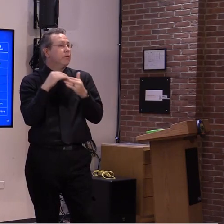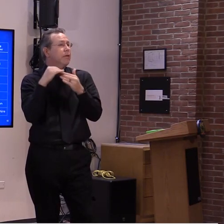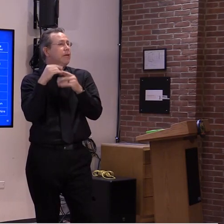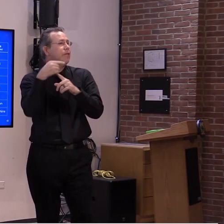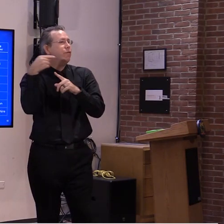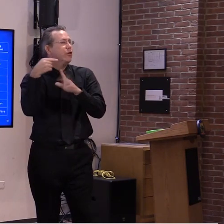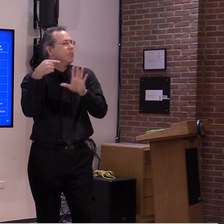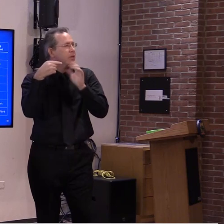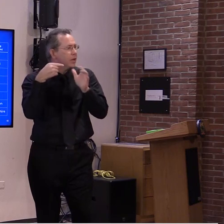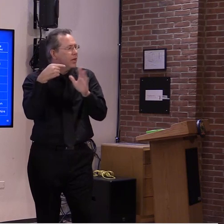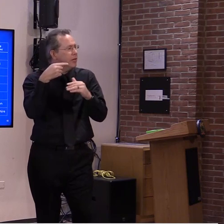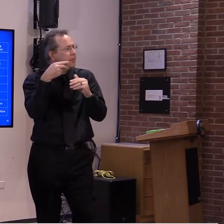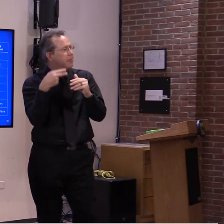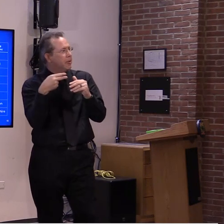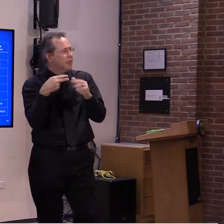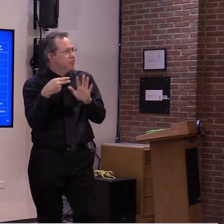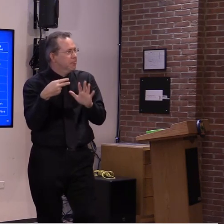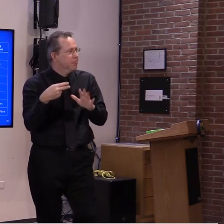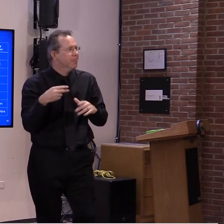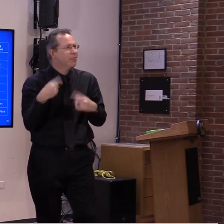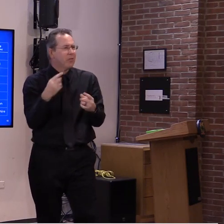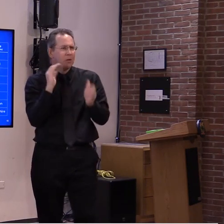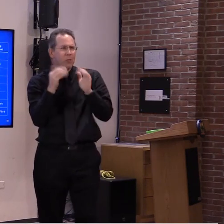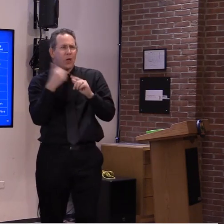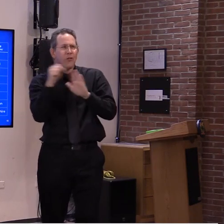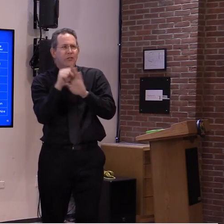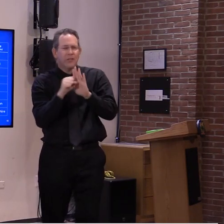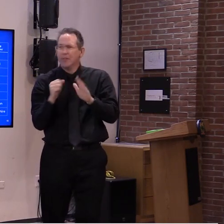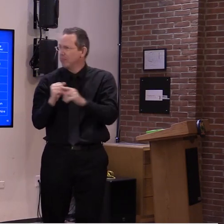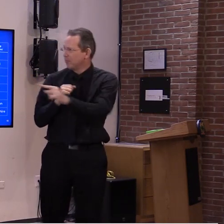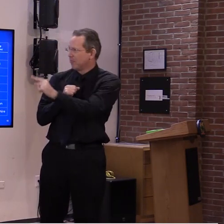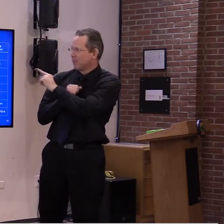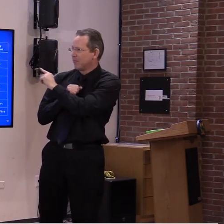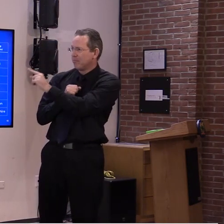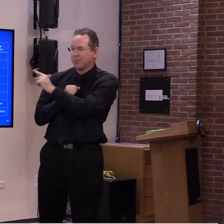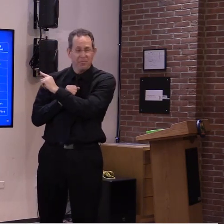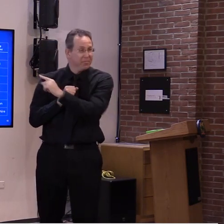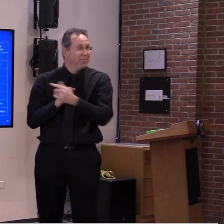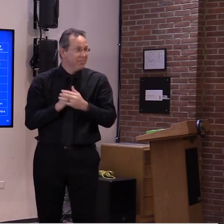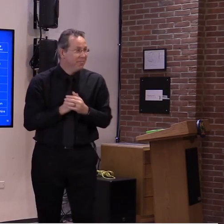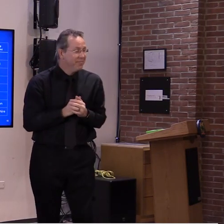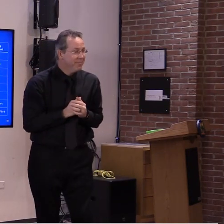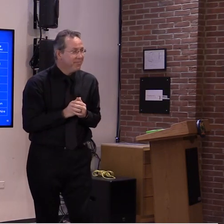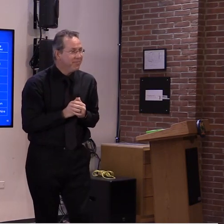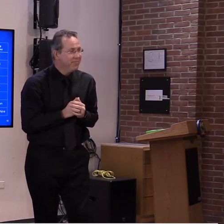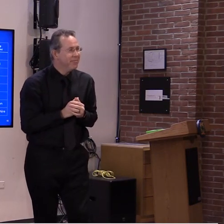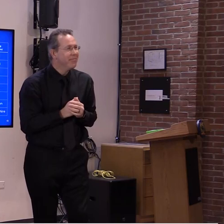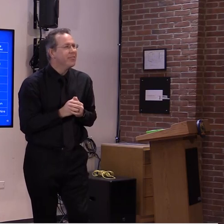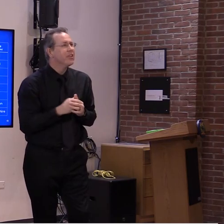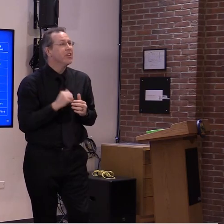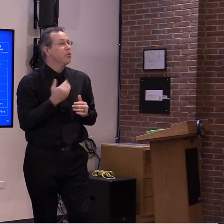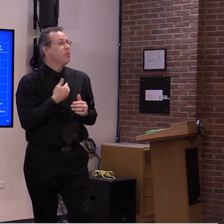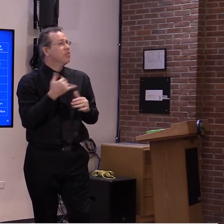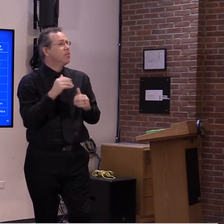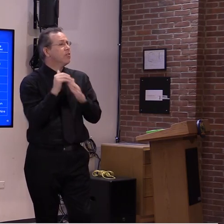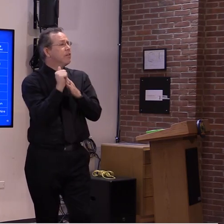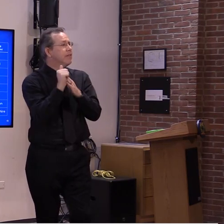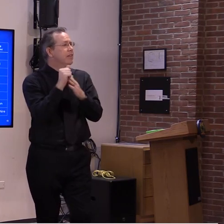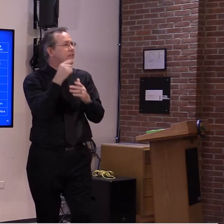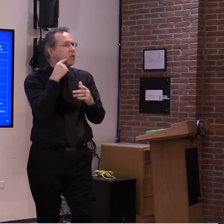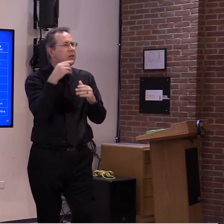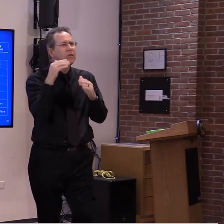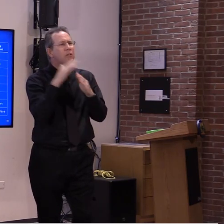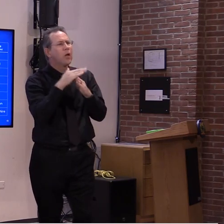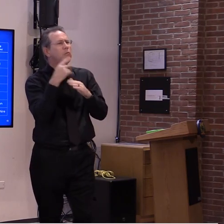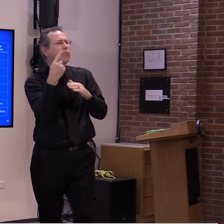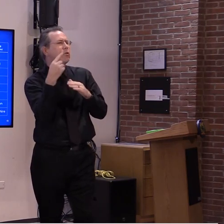across key metrics, Vermont remains in the top one or two states in the country, which is really a continuing testament to the hard